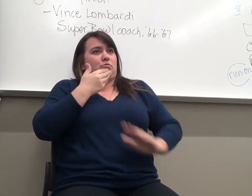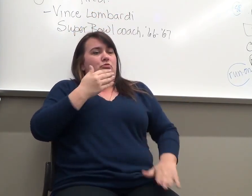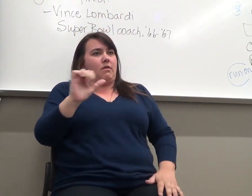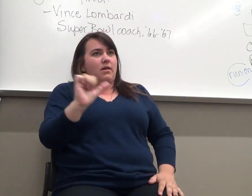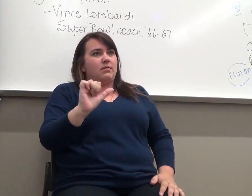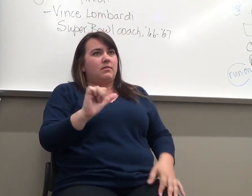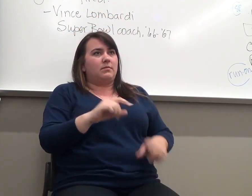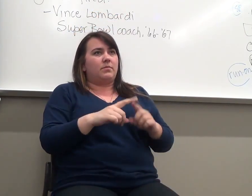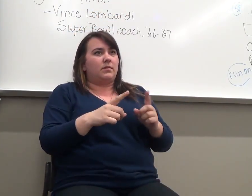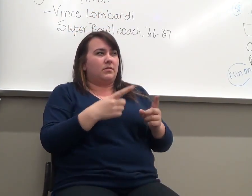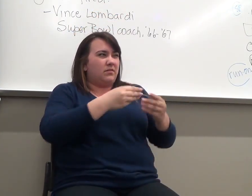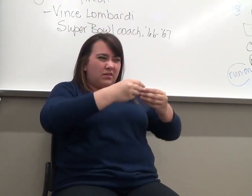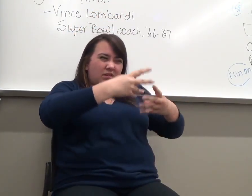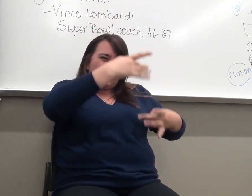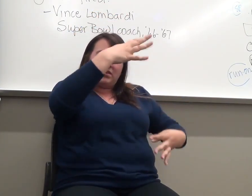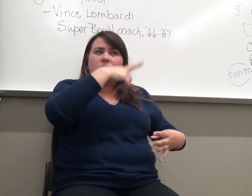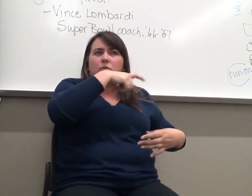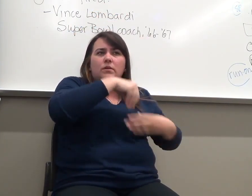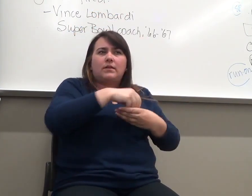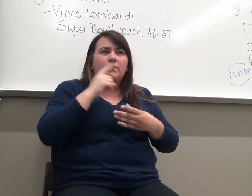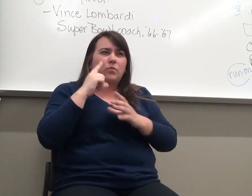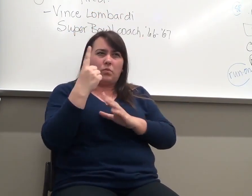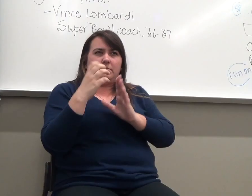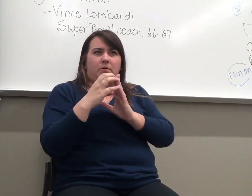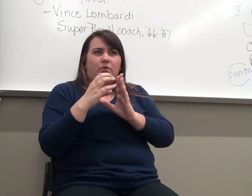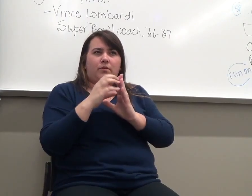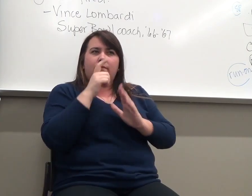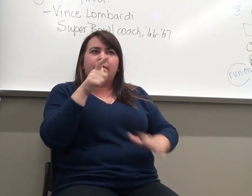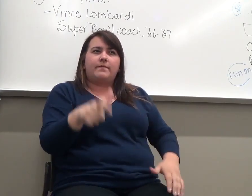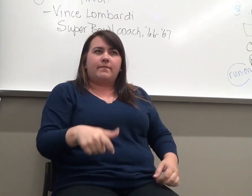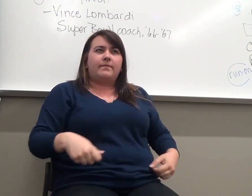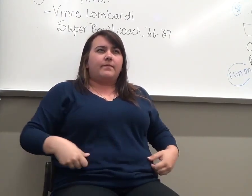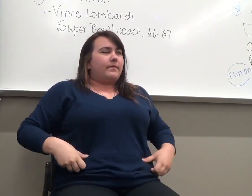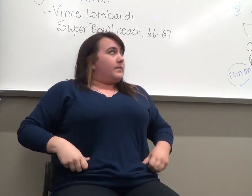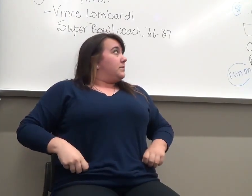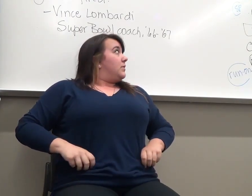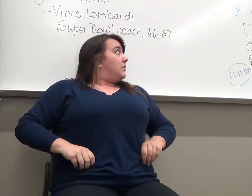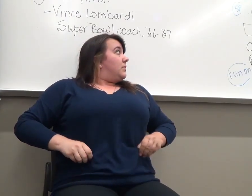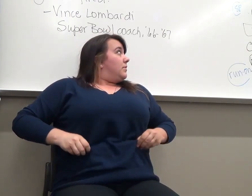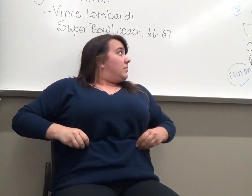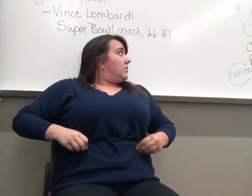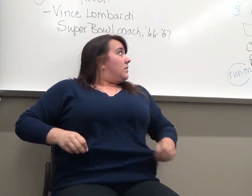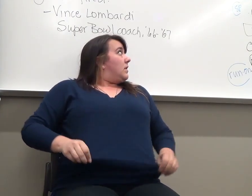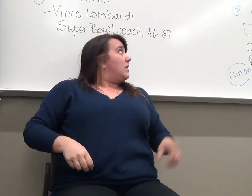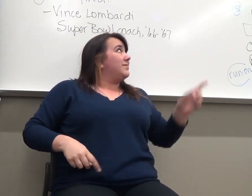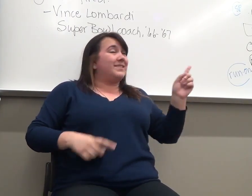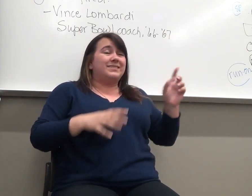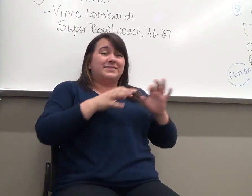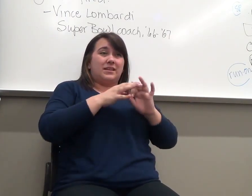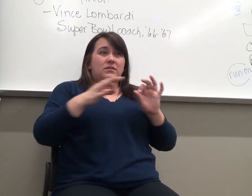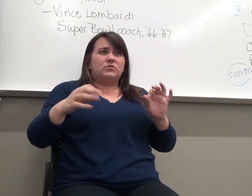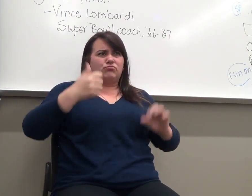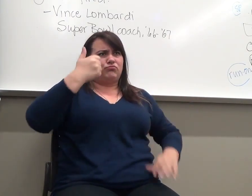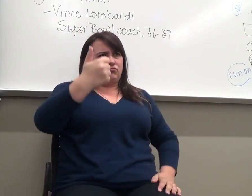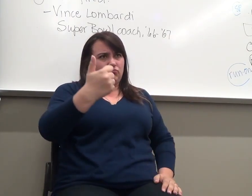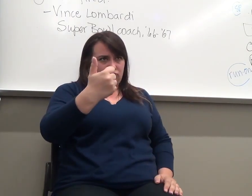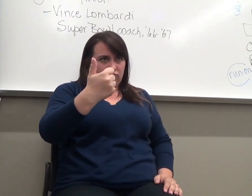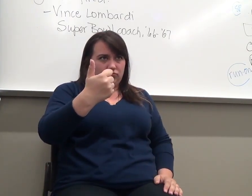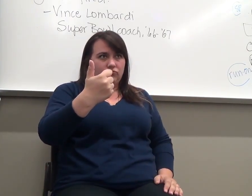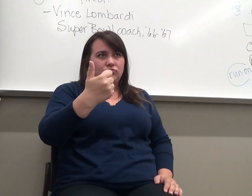think here in terms of a paragraph, okay? So this is going to be good, okay?